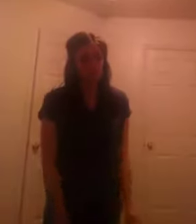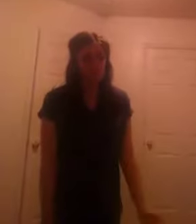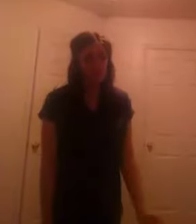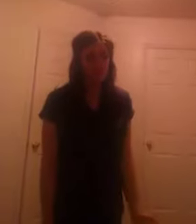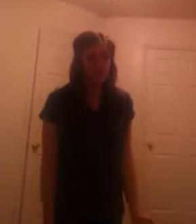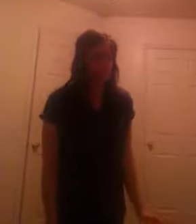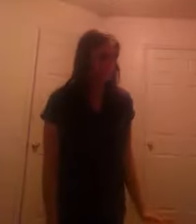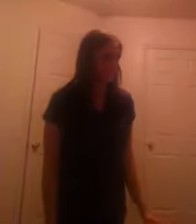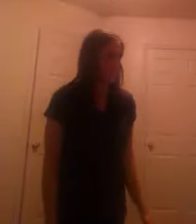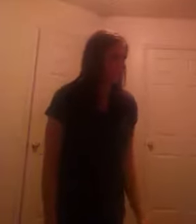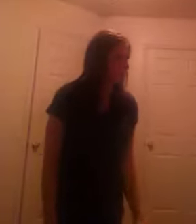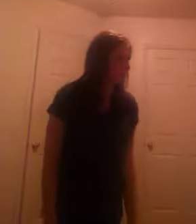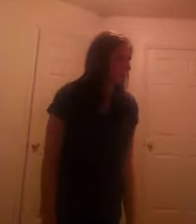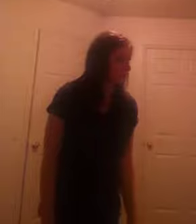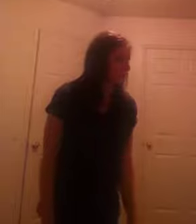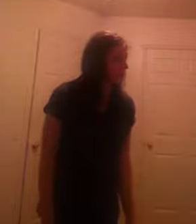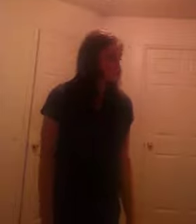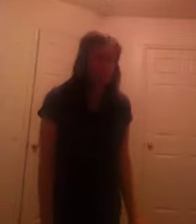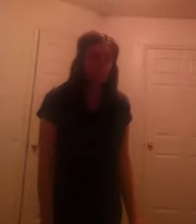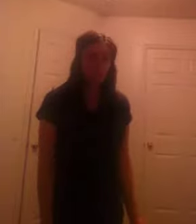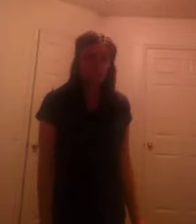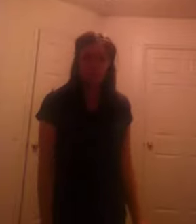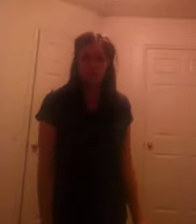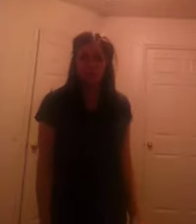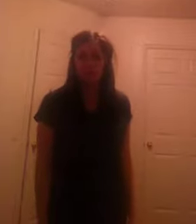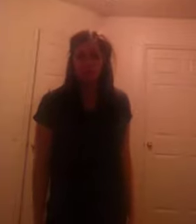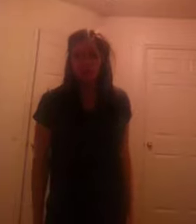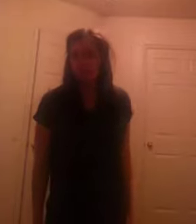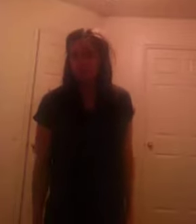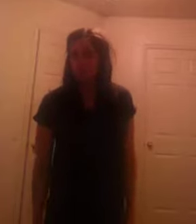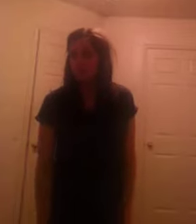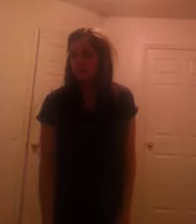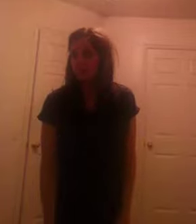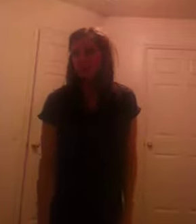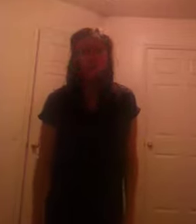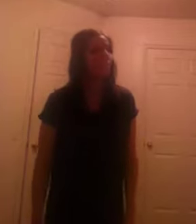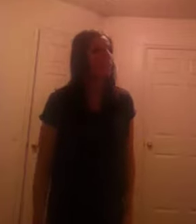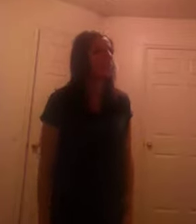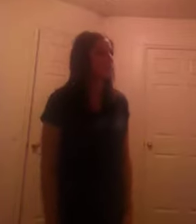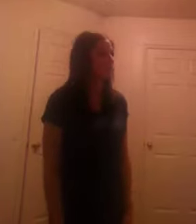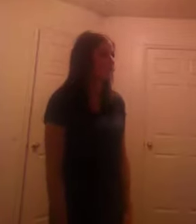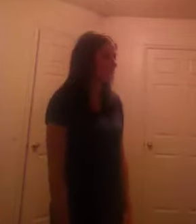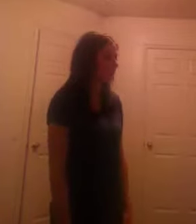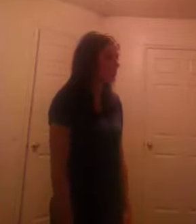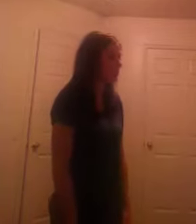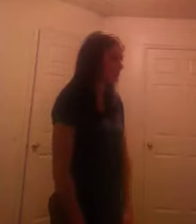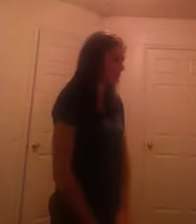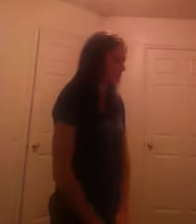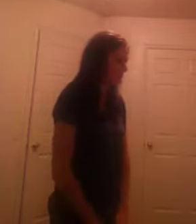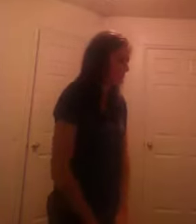My husband and I really like adventures, so this time last year we planned a trip down to Moab to do a canyon called Greenery